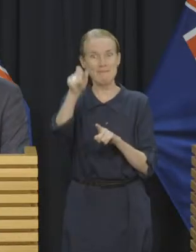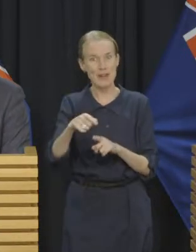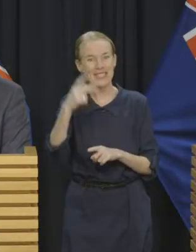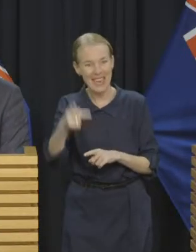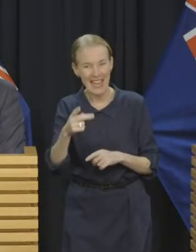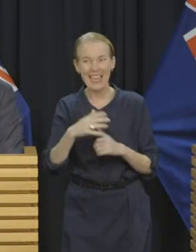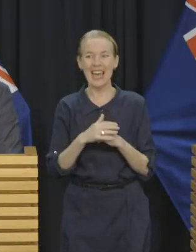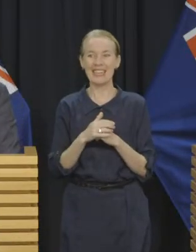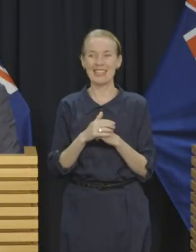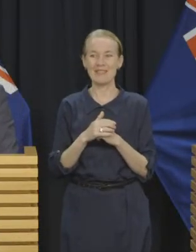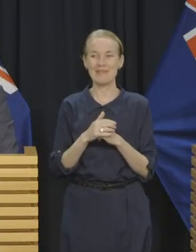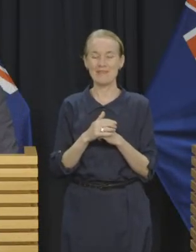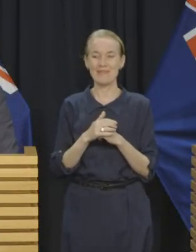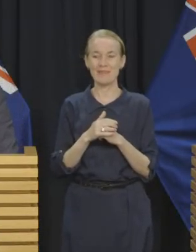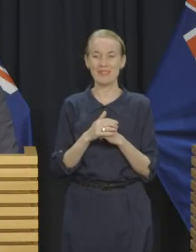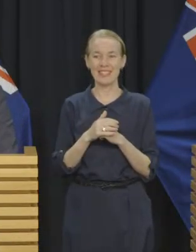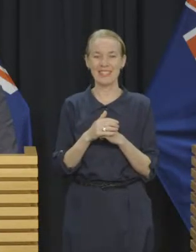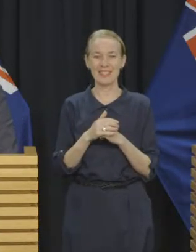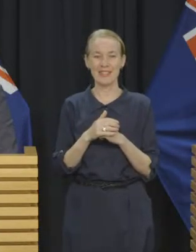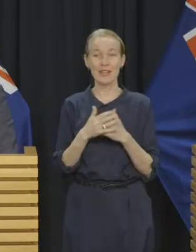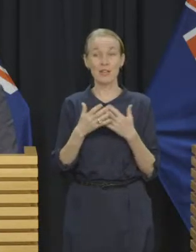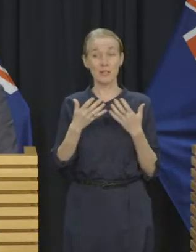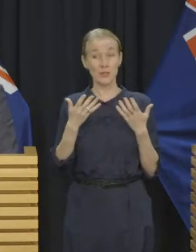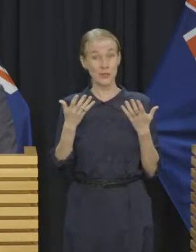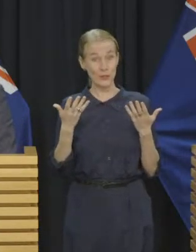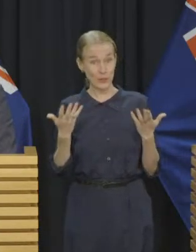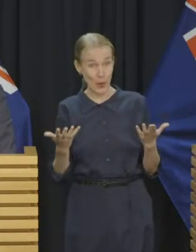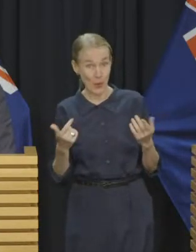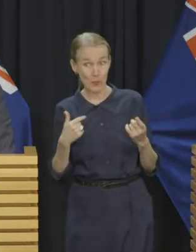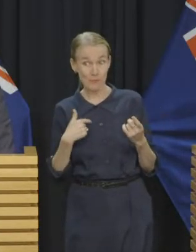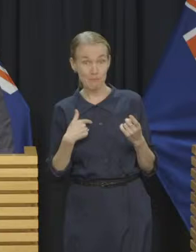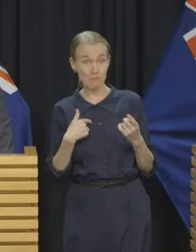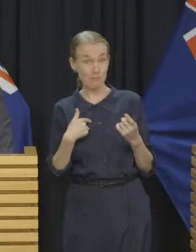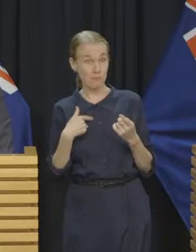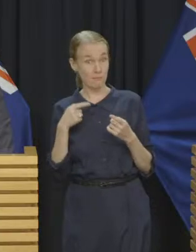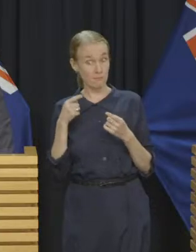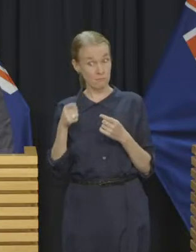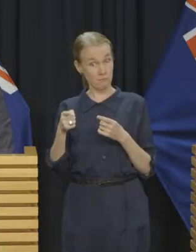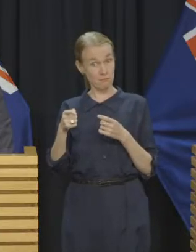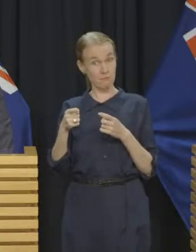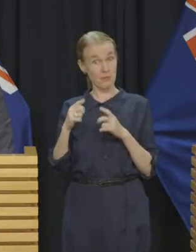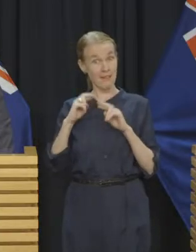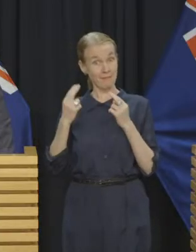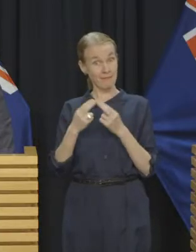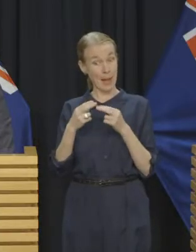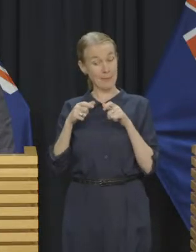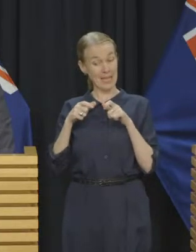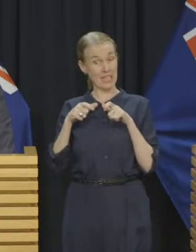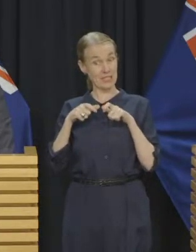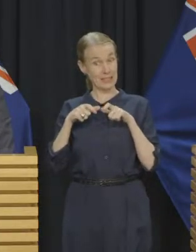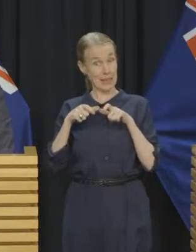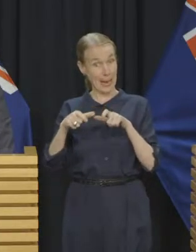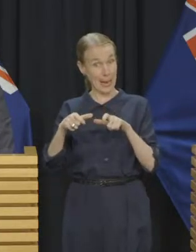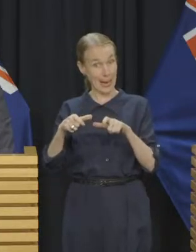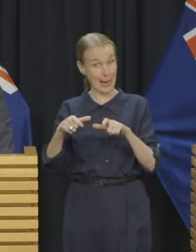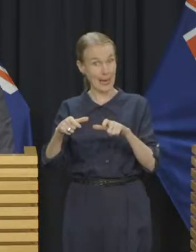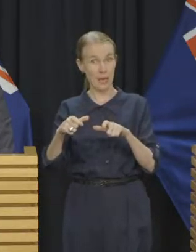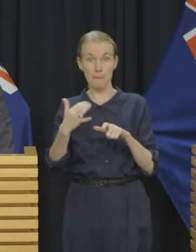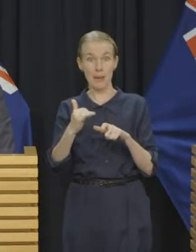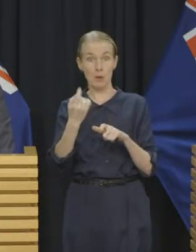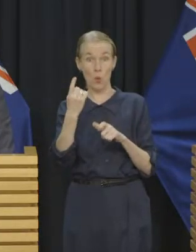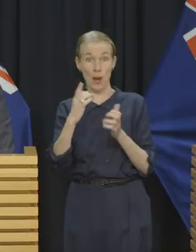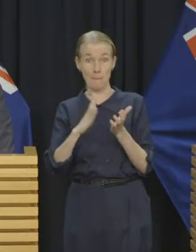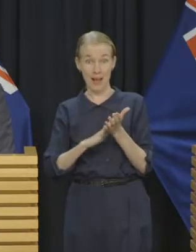With both hats on, are they getting these children? Do they then get education facilities and that sort of thing as well? Because that is a really long time to